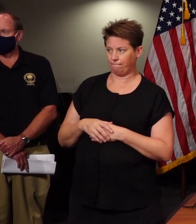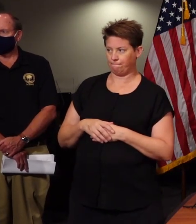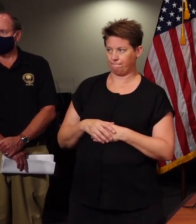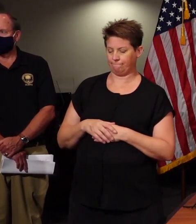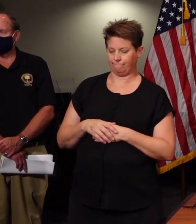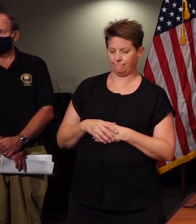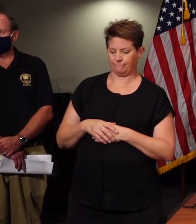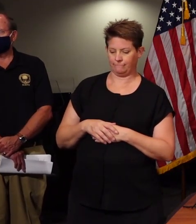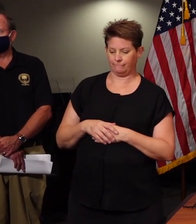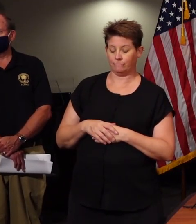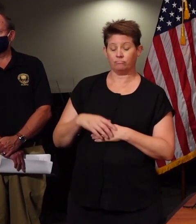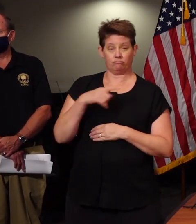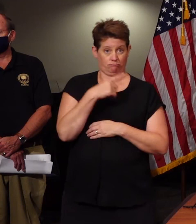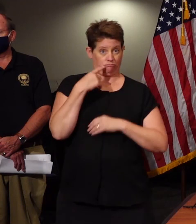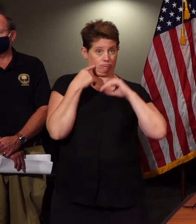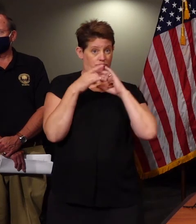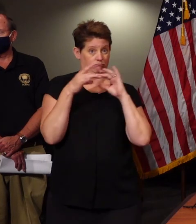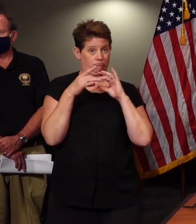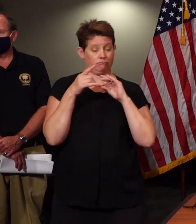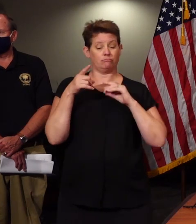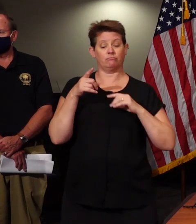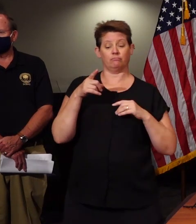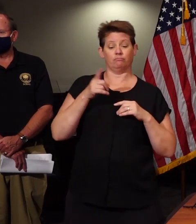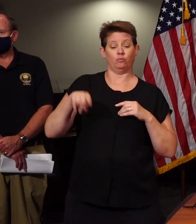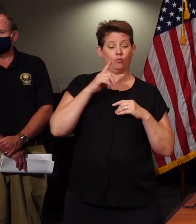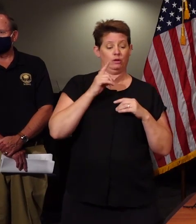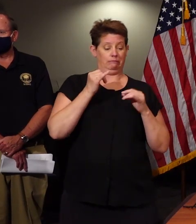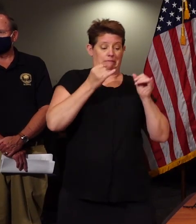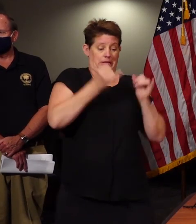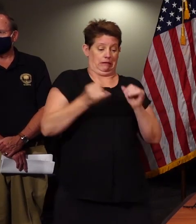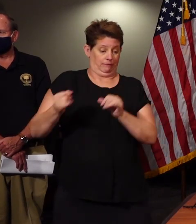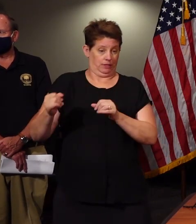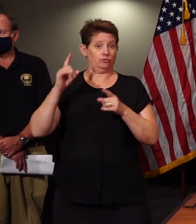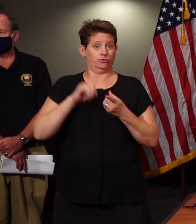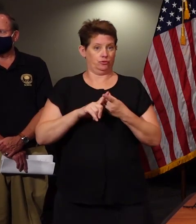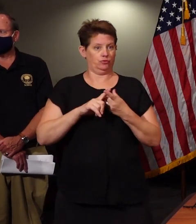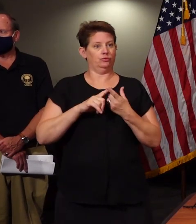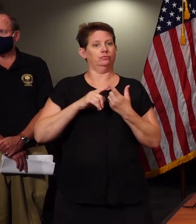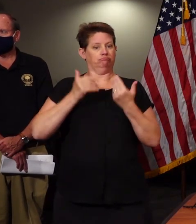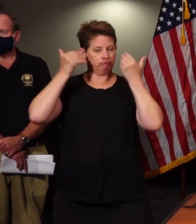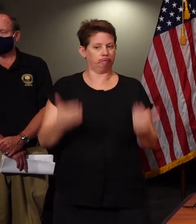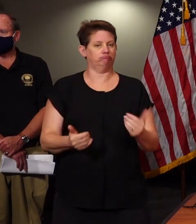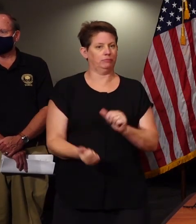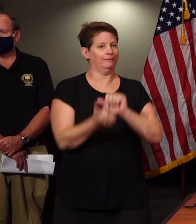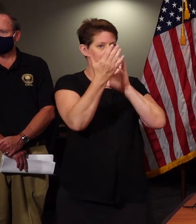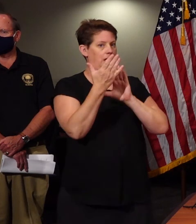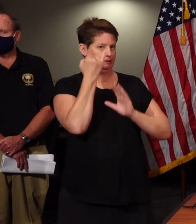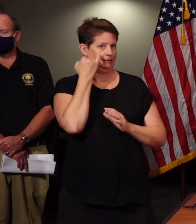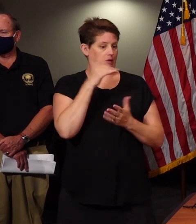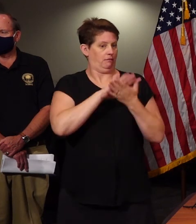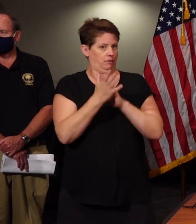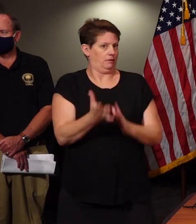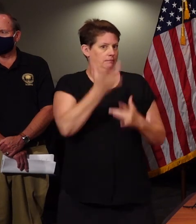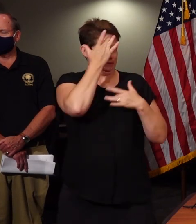take individual action when they're addressing a business that potentially could have gotten them sick, even going to the courts of law and